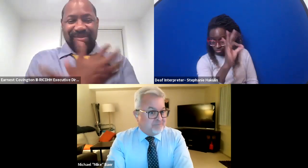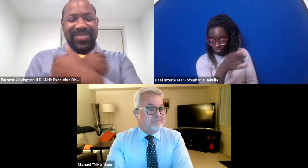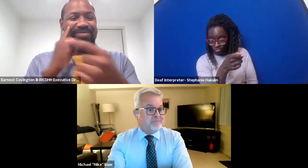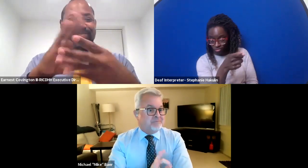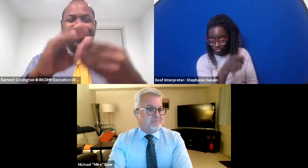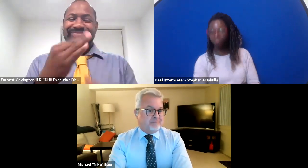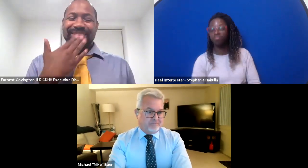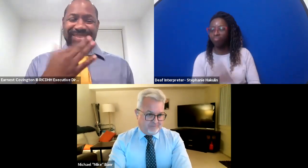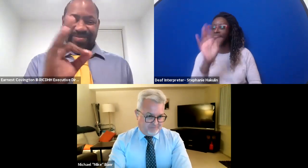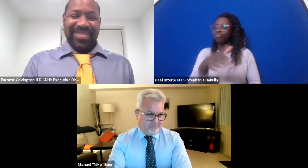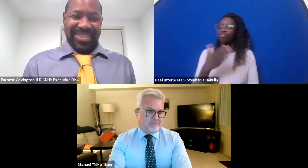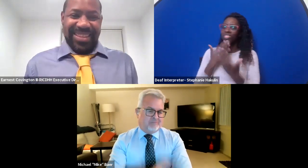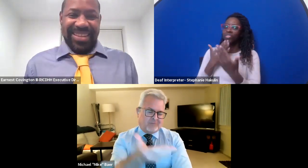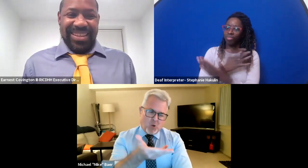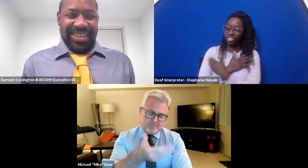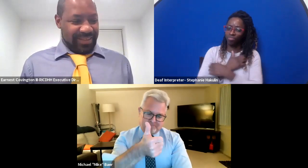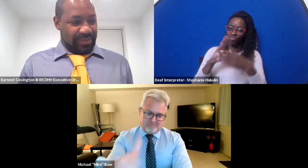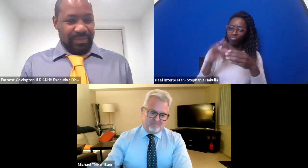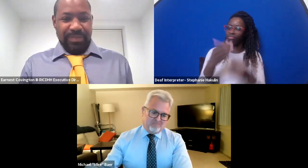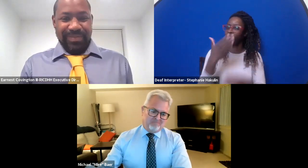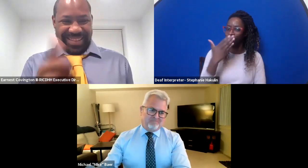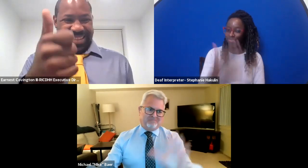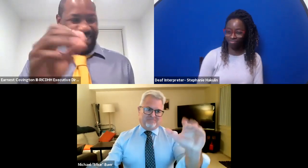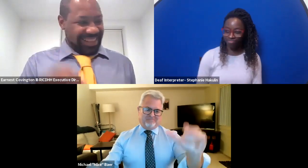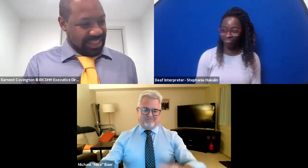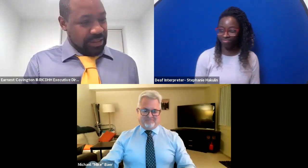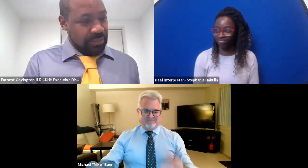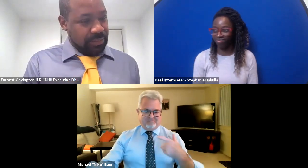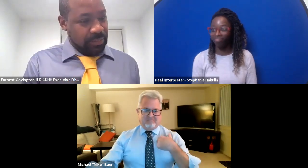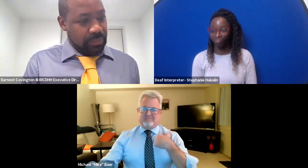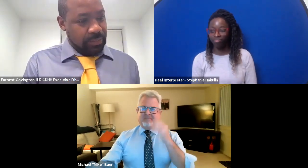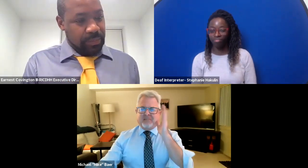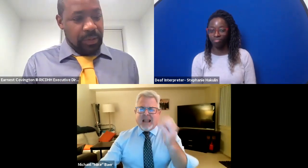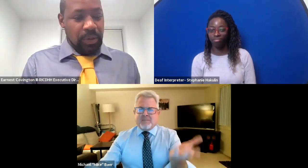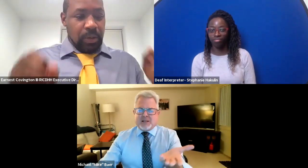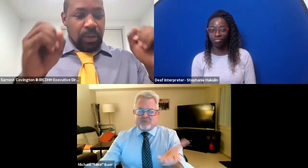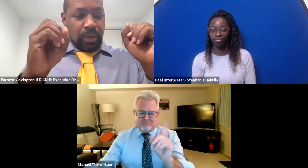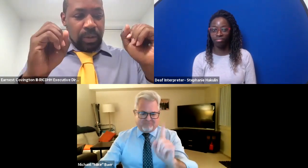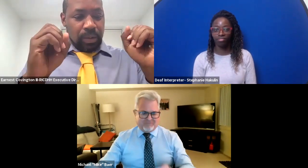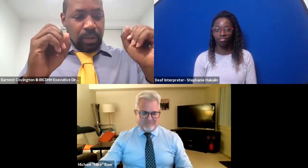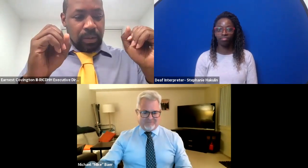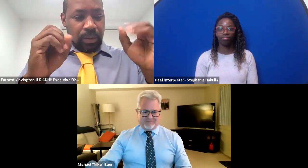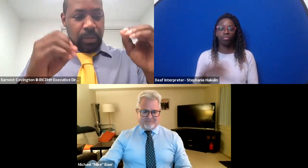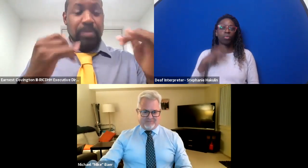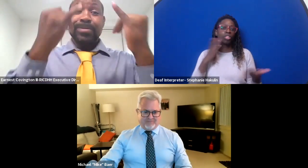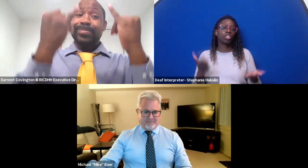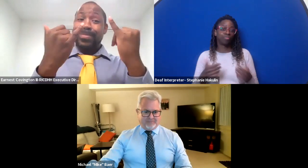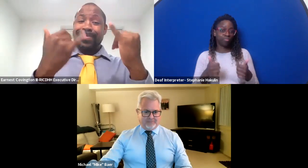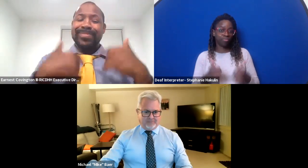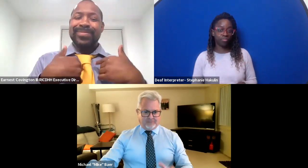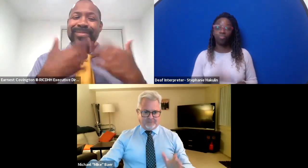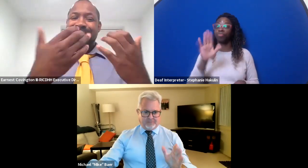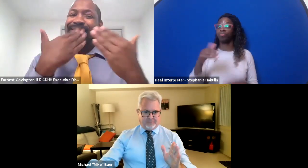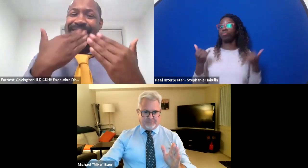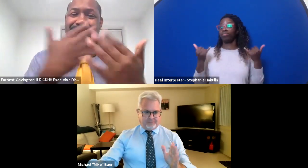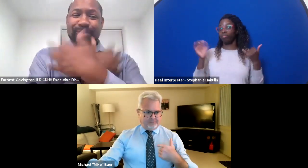you, Ernest. Okay, I'll go, Joan. Thank you so much, Michael. Much appreciated. And I'm happy to